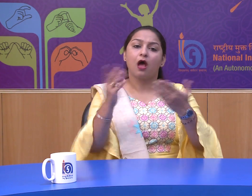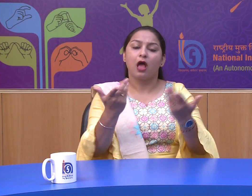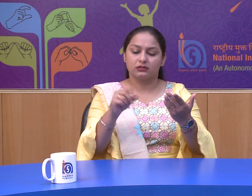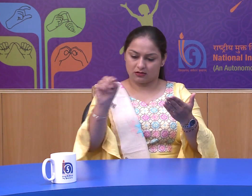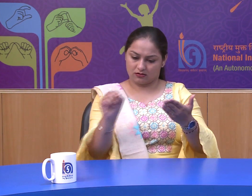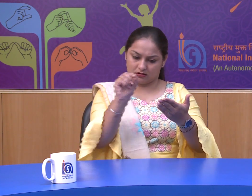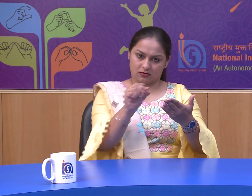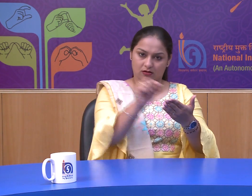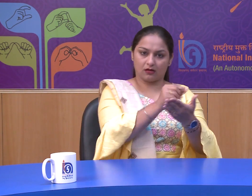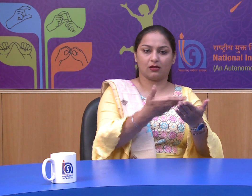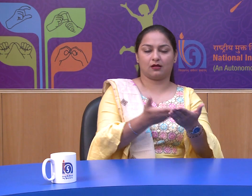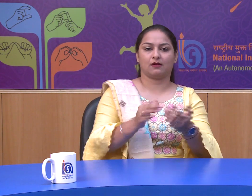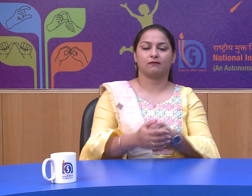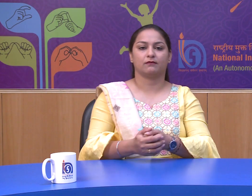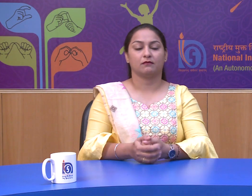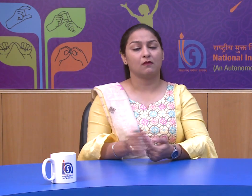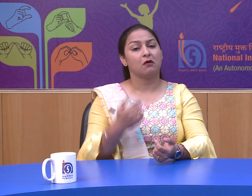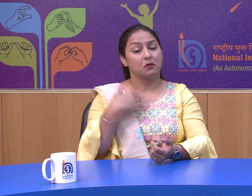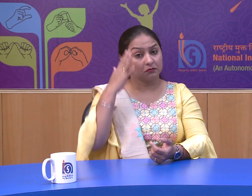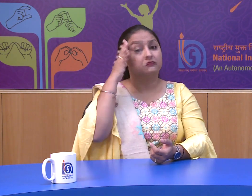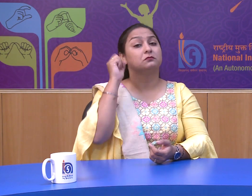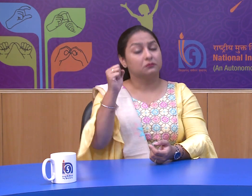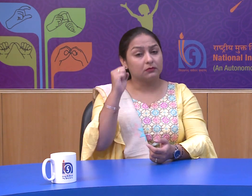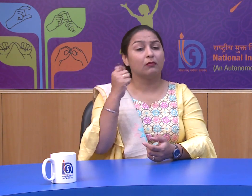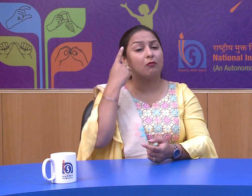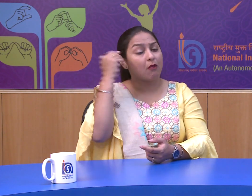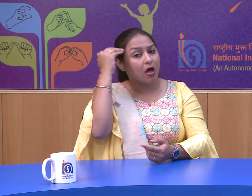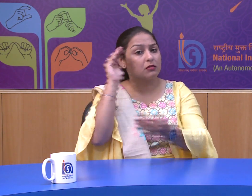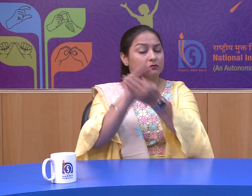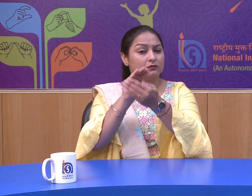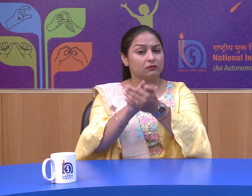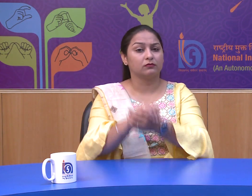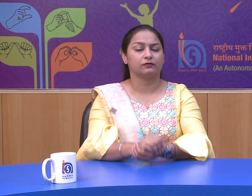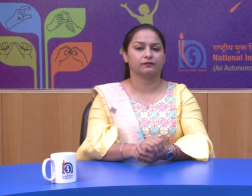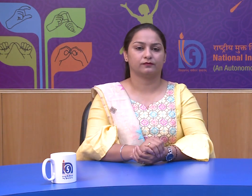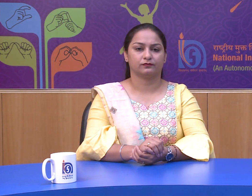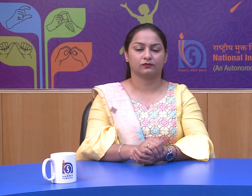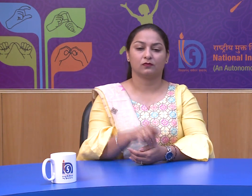We should also keep in mind that many of